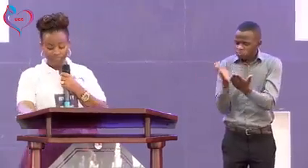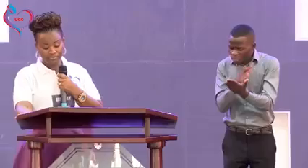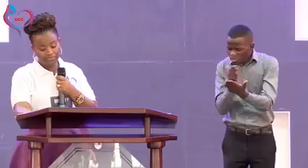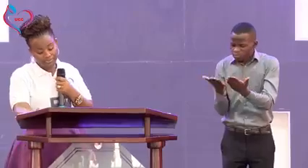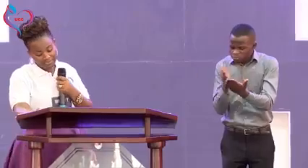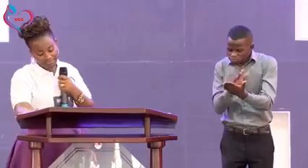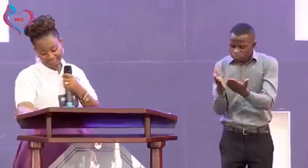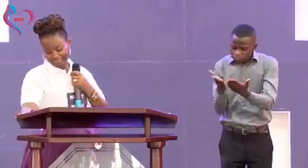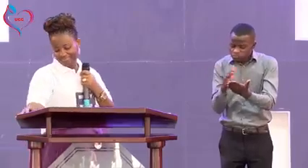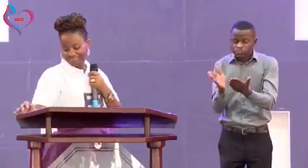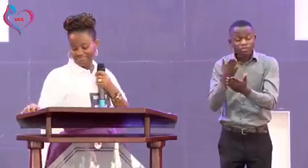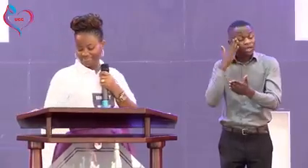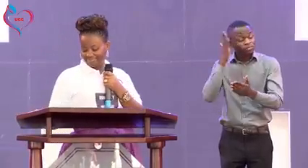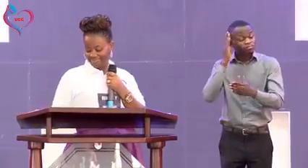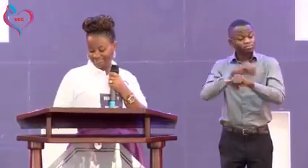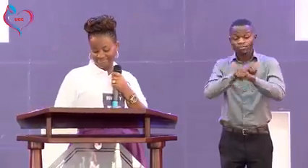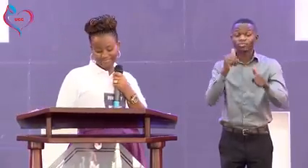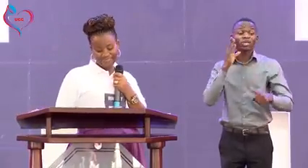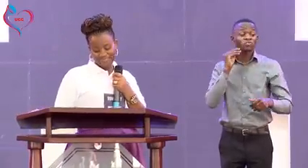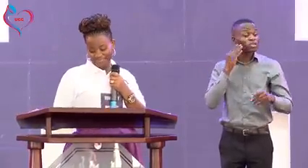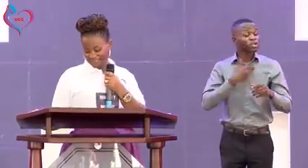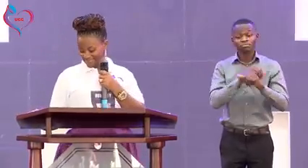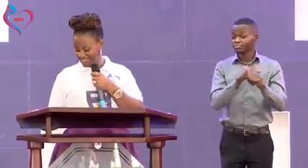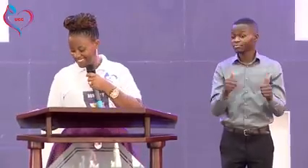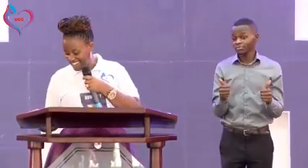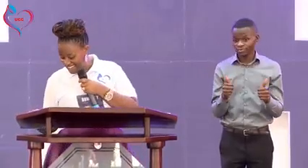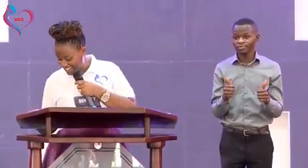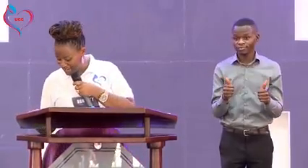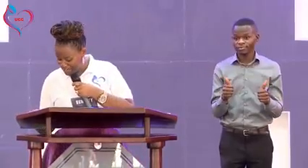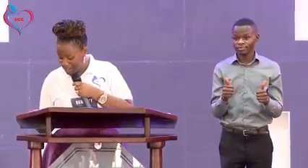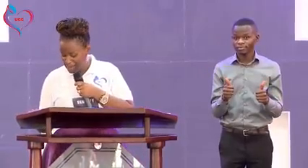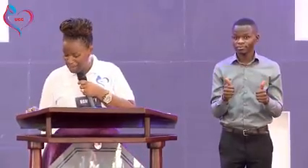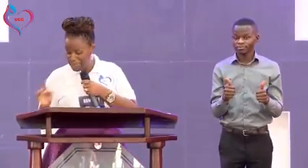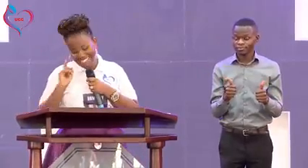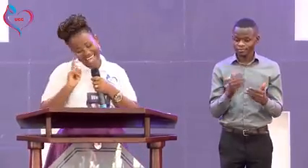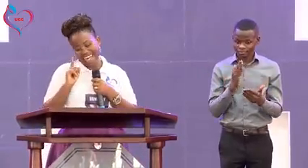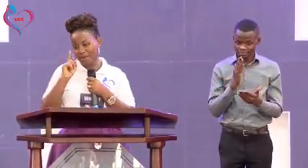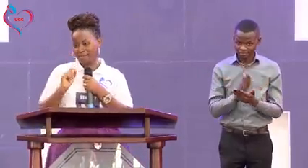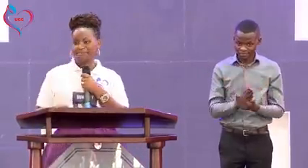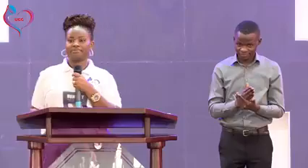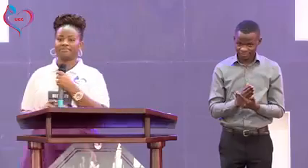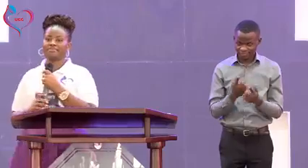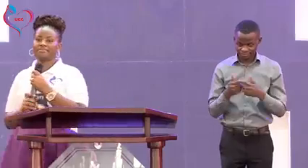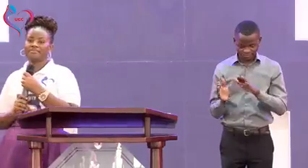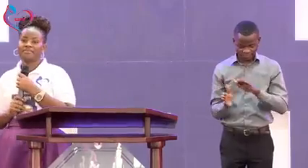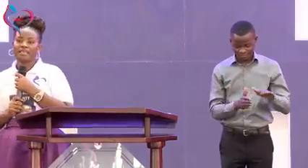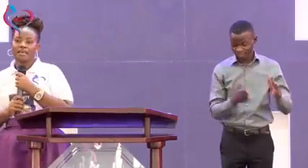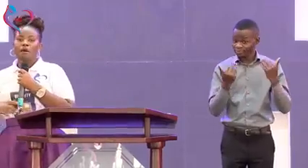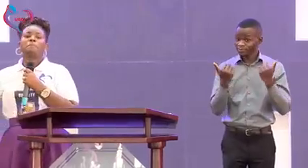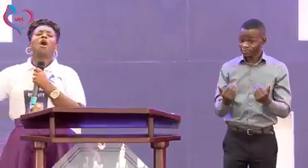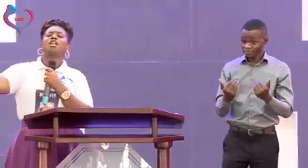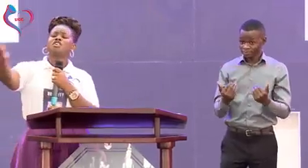abo, abanonya, nebabi kurebia wanikwa. Kanko mao. But anyway. Na